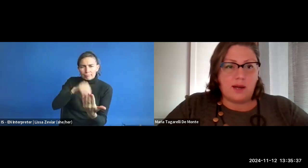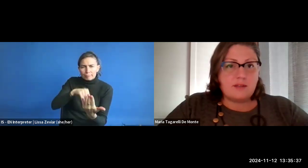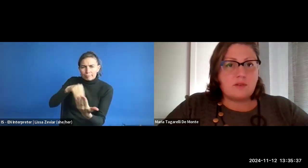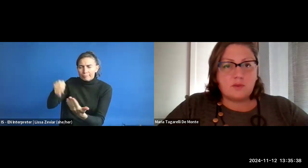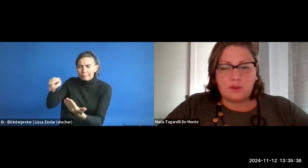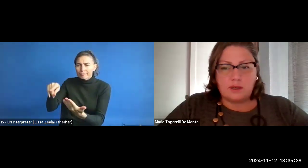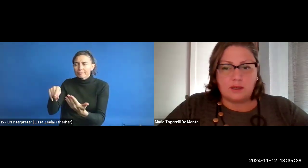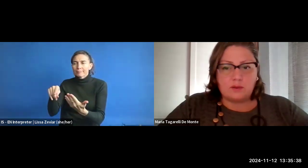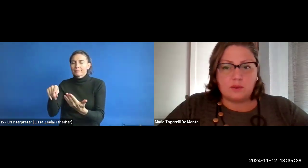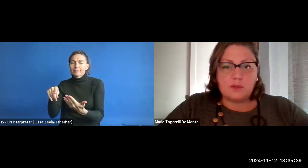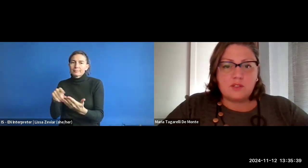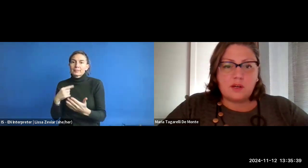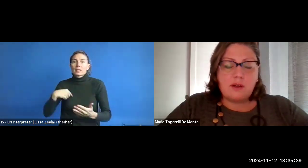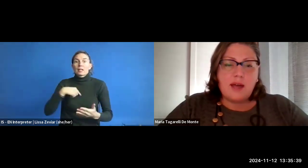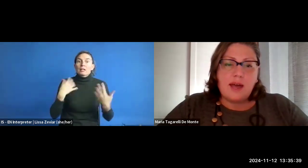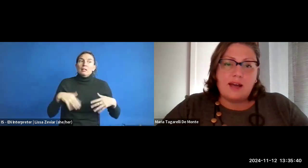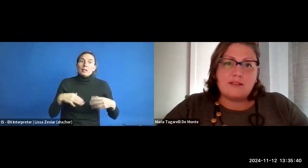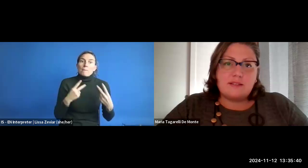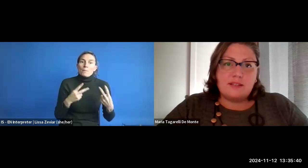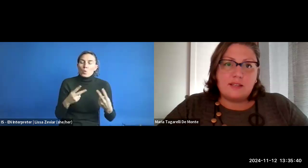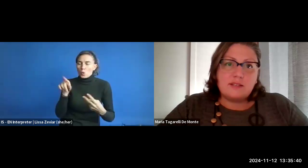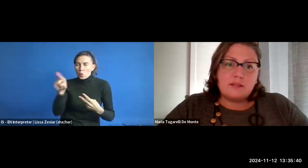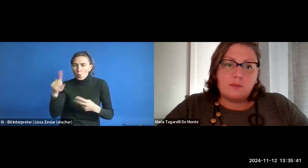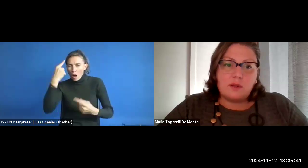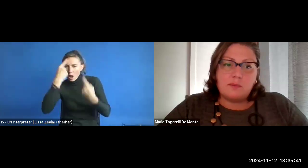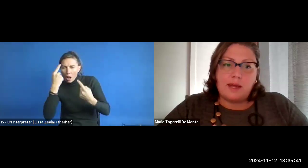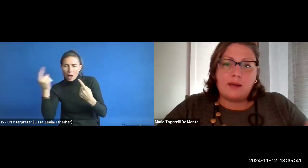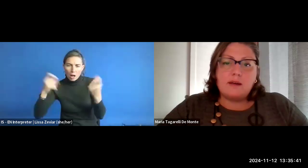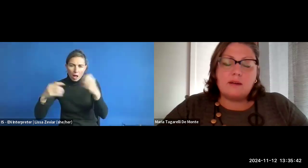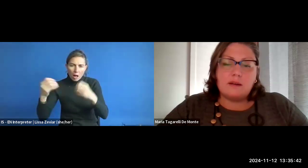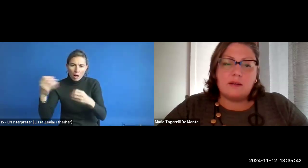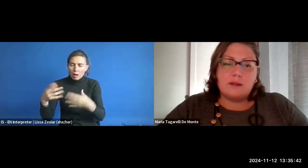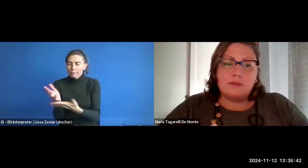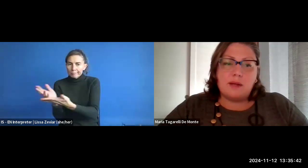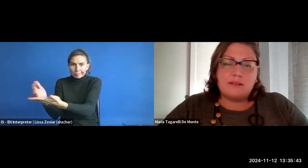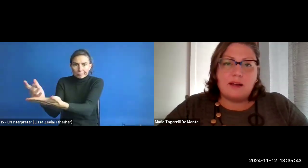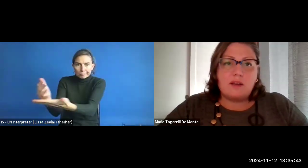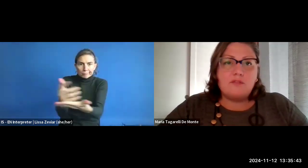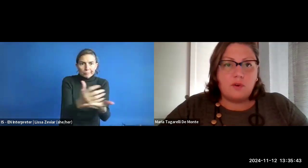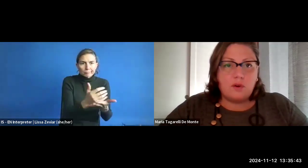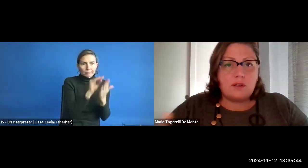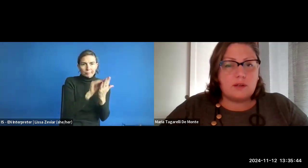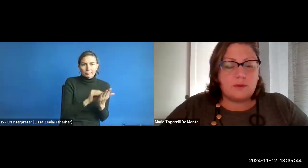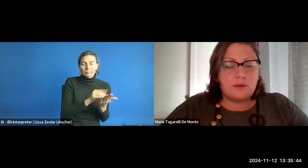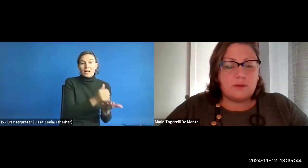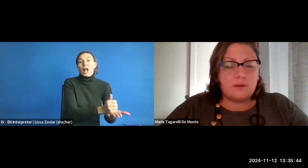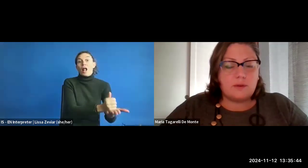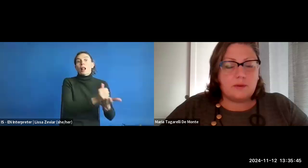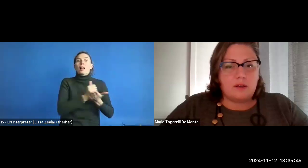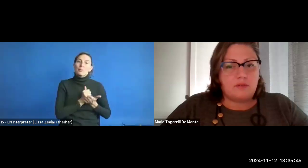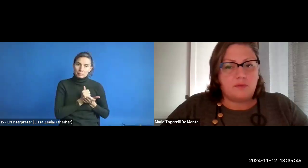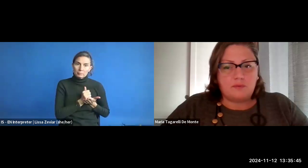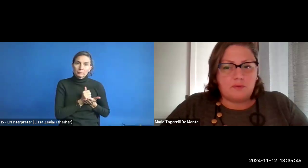your answers to the questionnaire, as these will make the baseline for